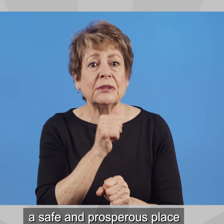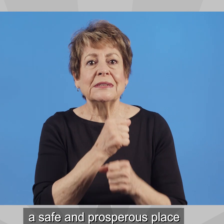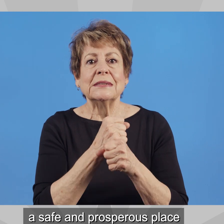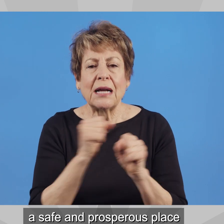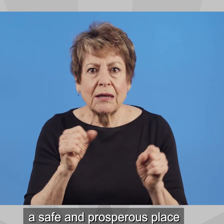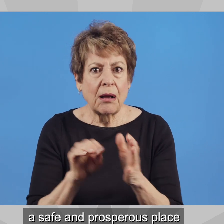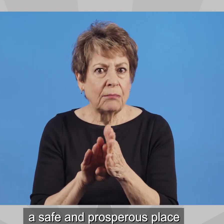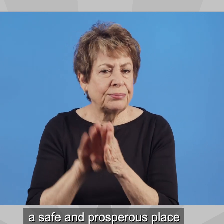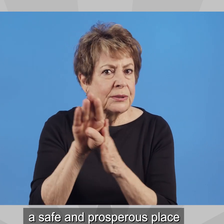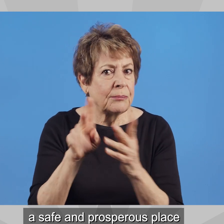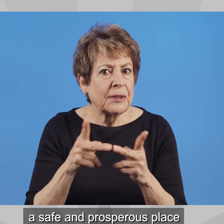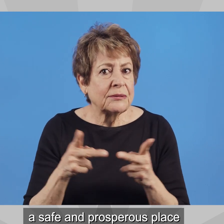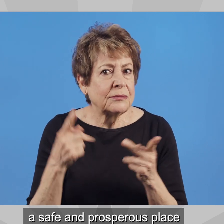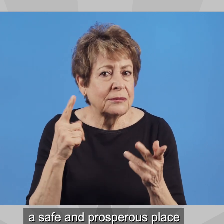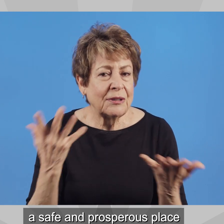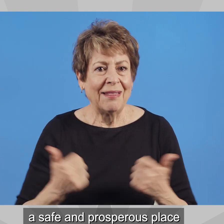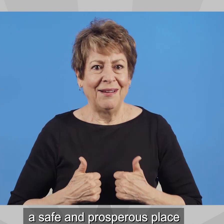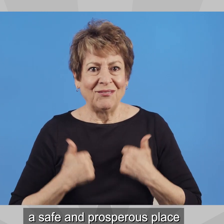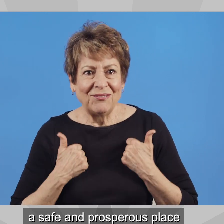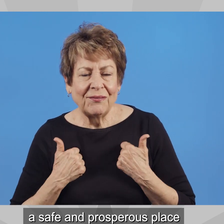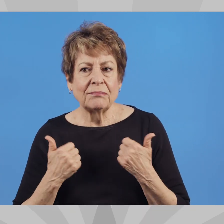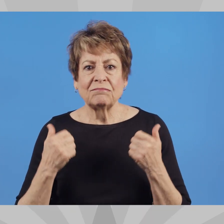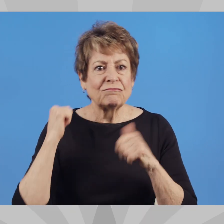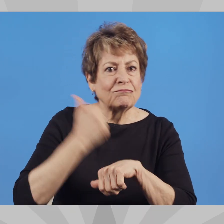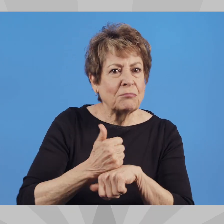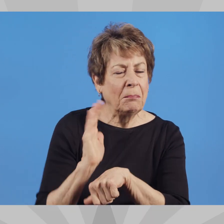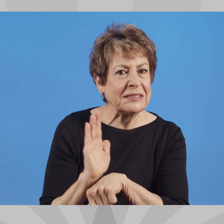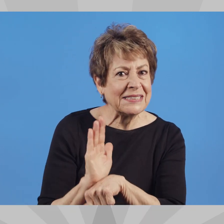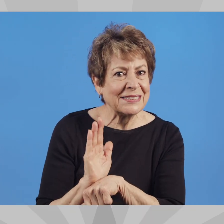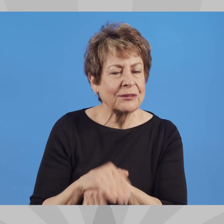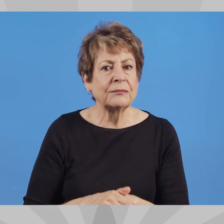safe and prosperous place to live and conduct business.